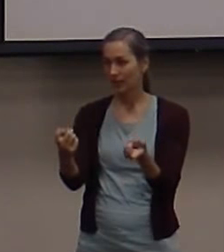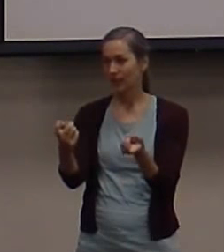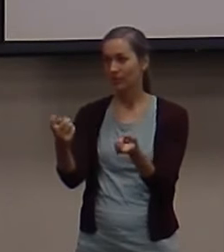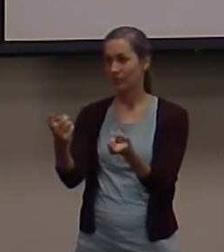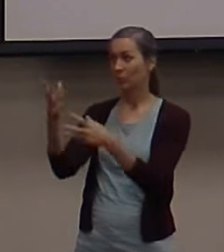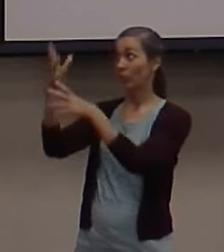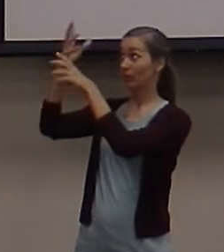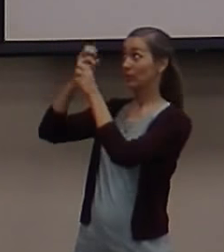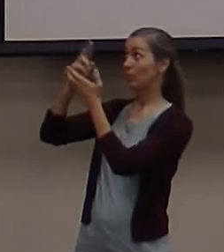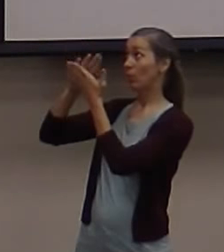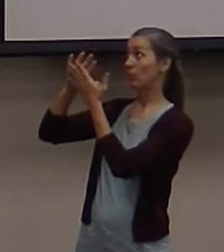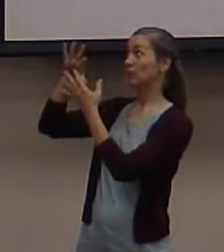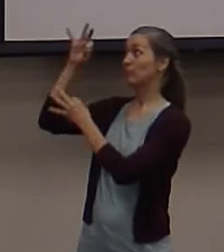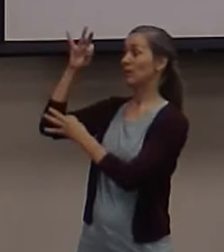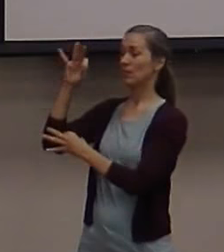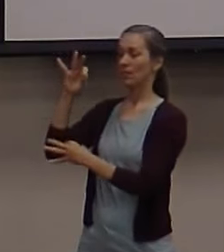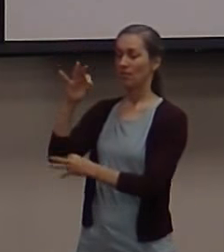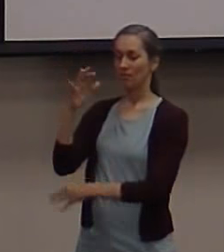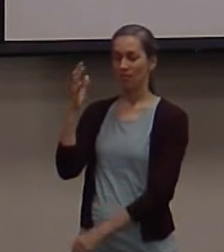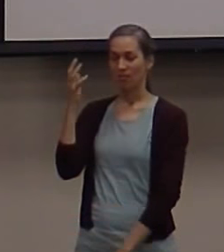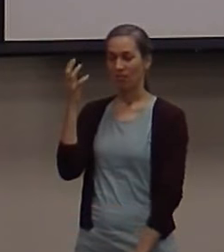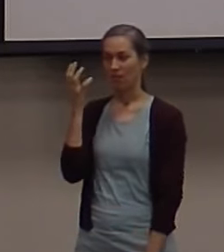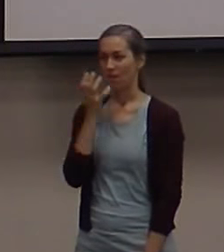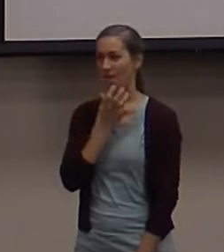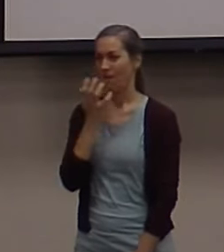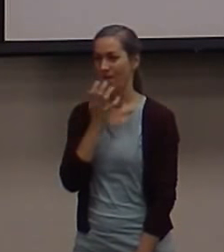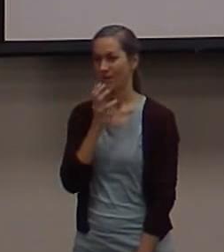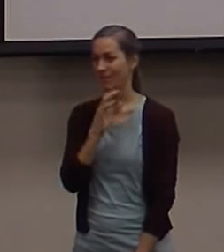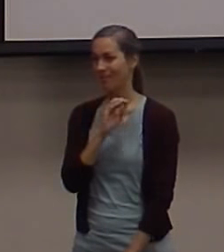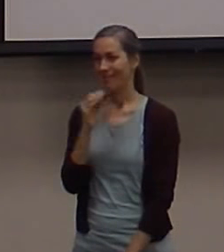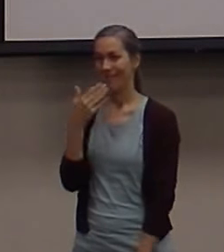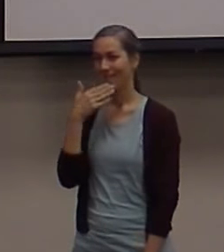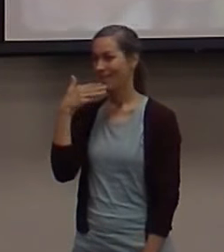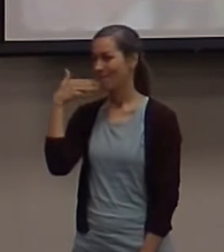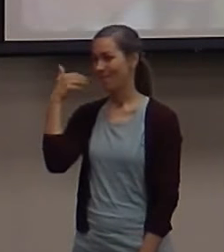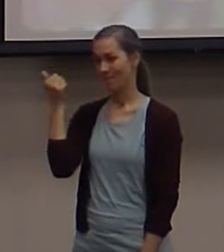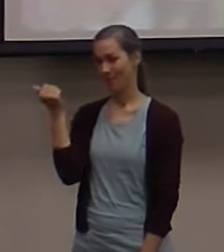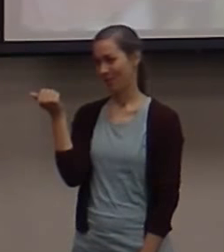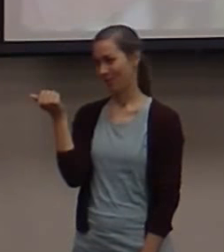Because it's just nothing better.